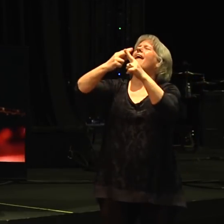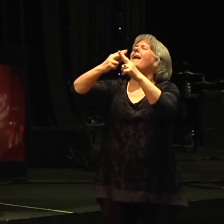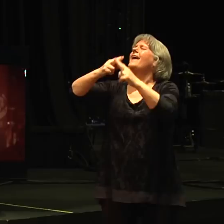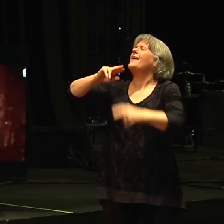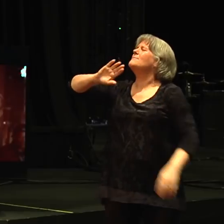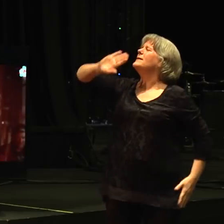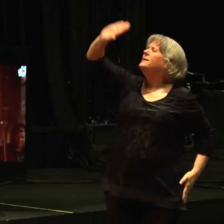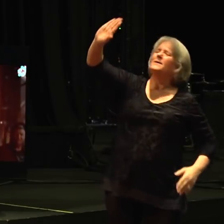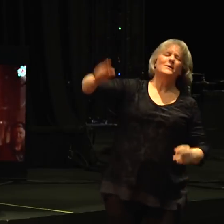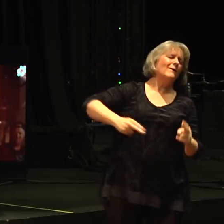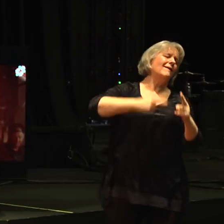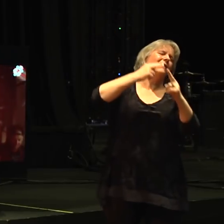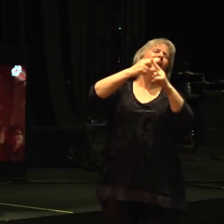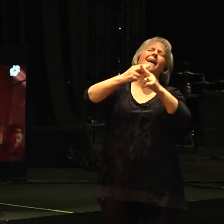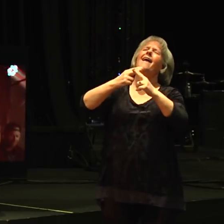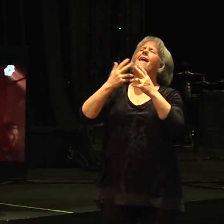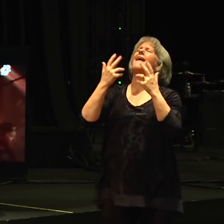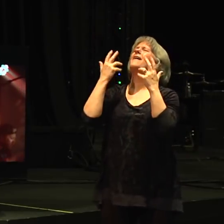Your name